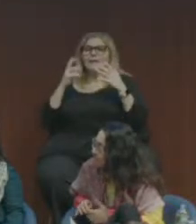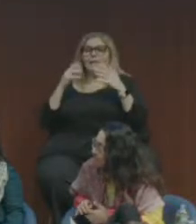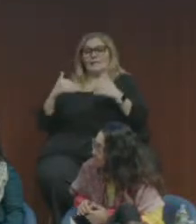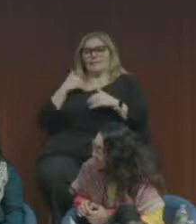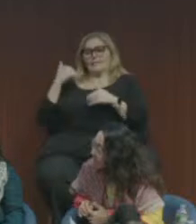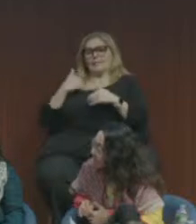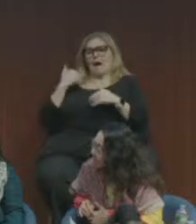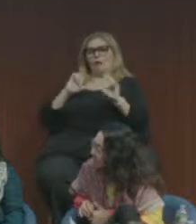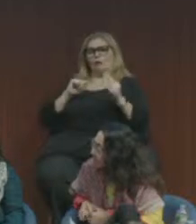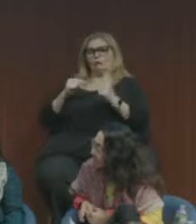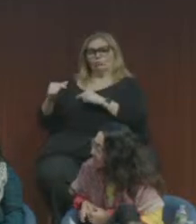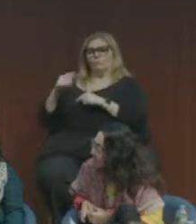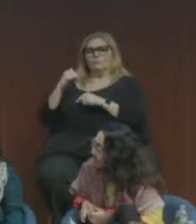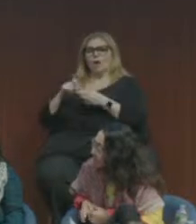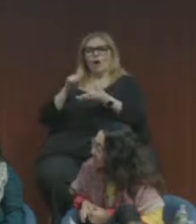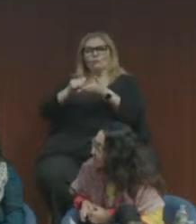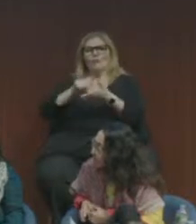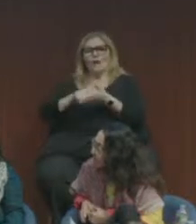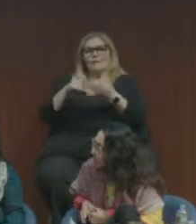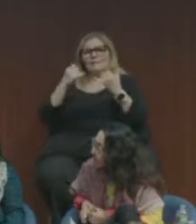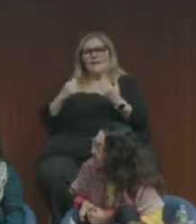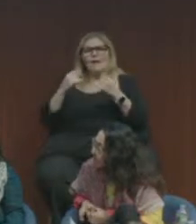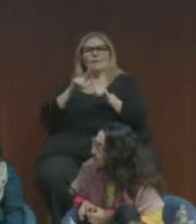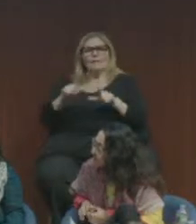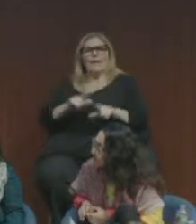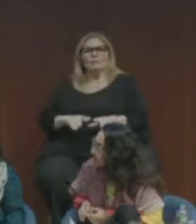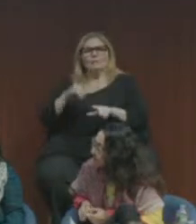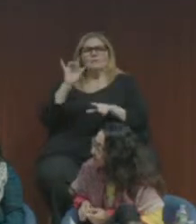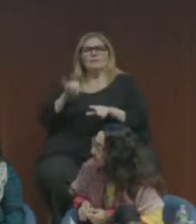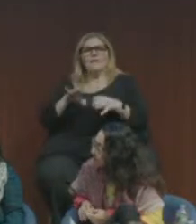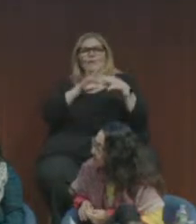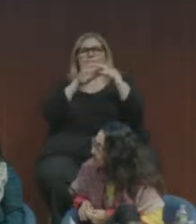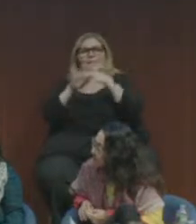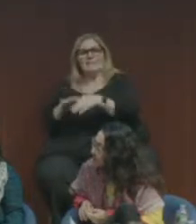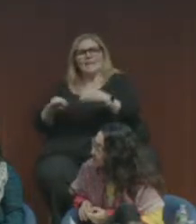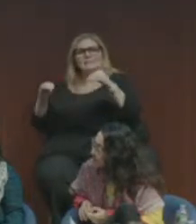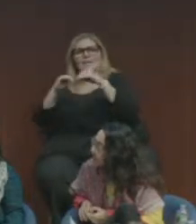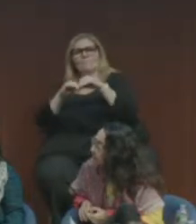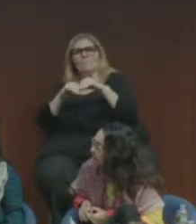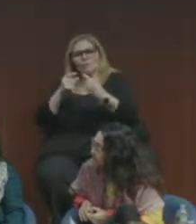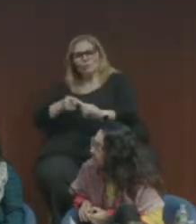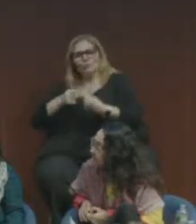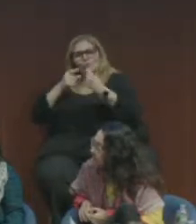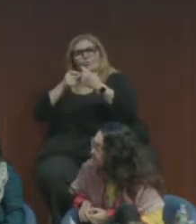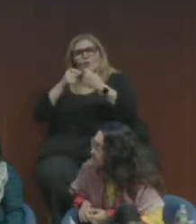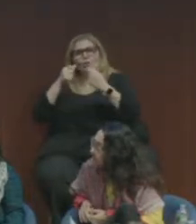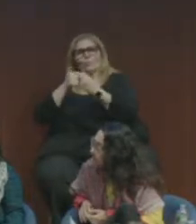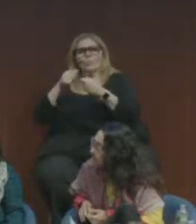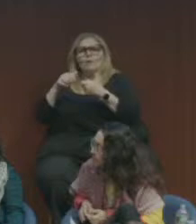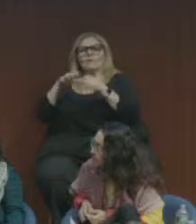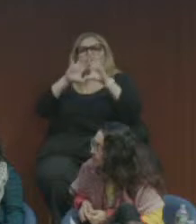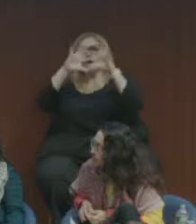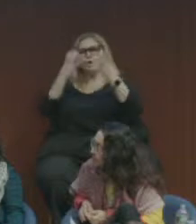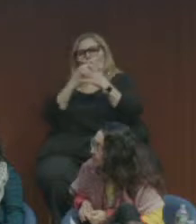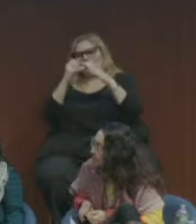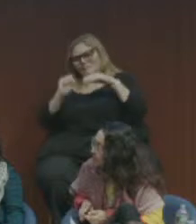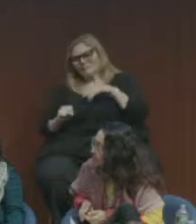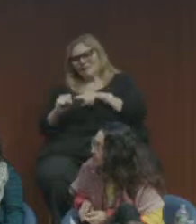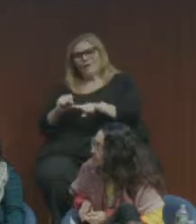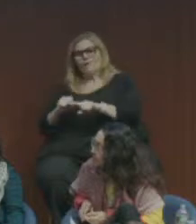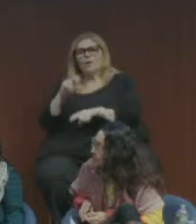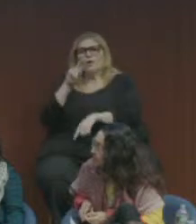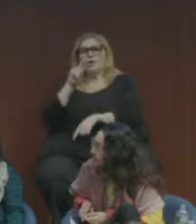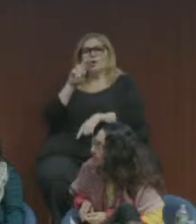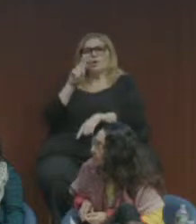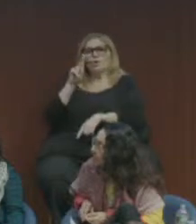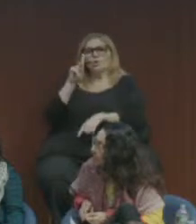young groups are writing in languages that connect them more to the struggles with the global South, writing languages like Urdu